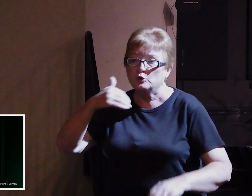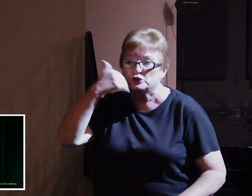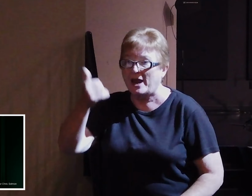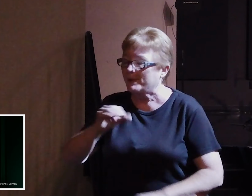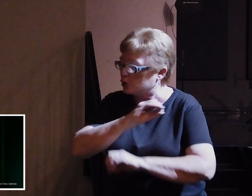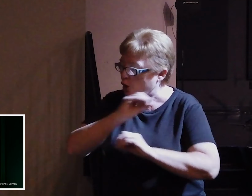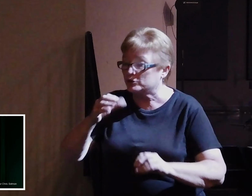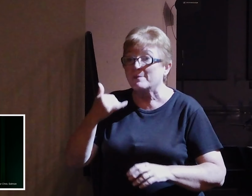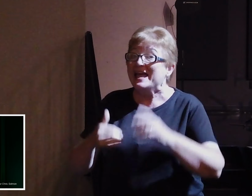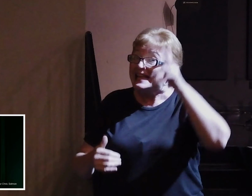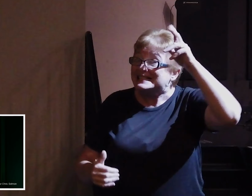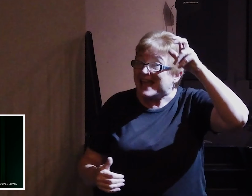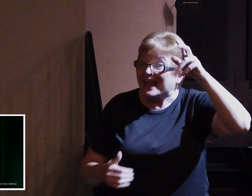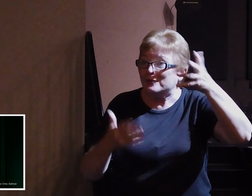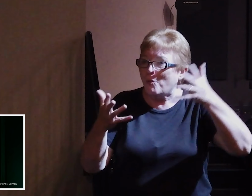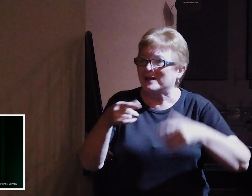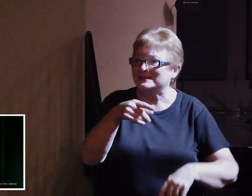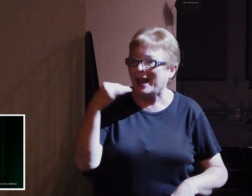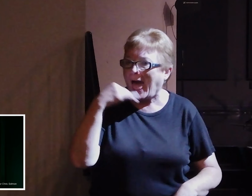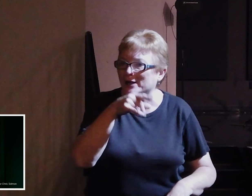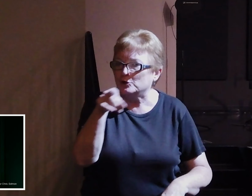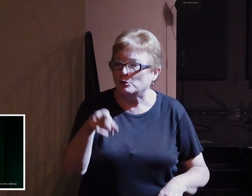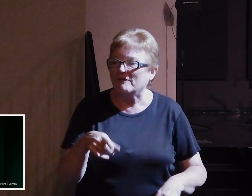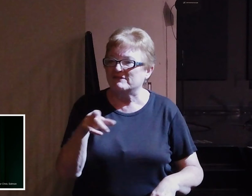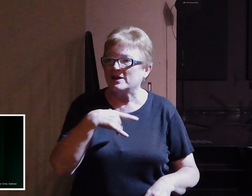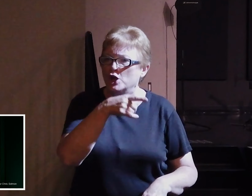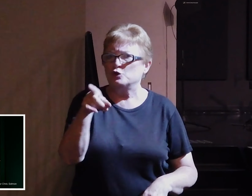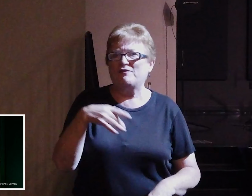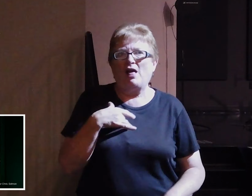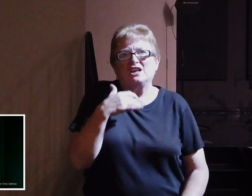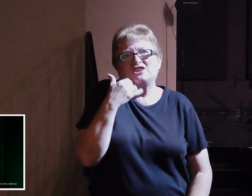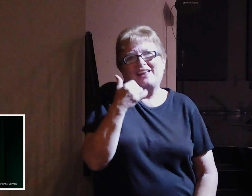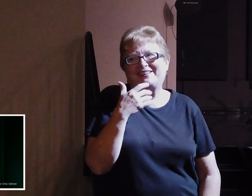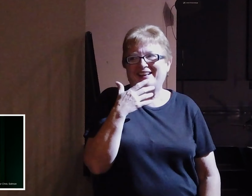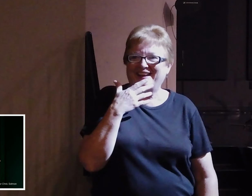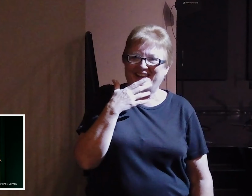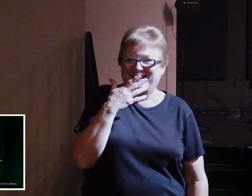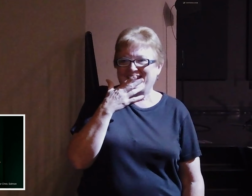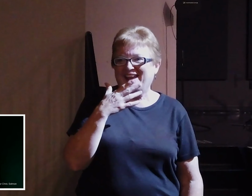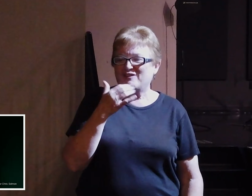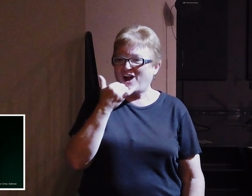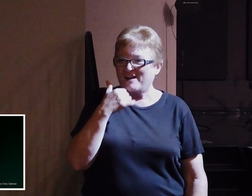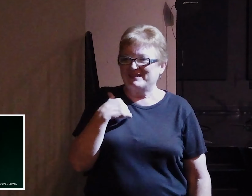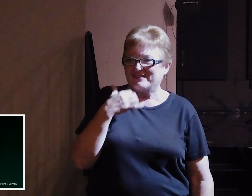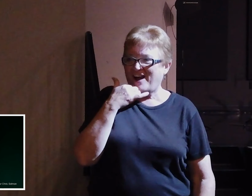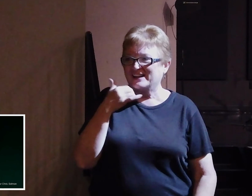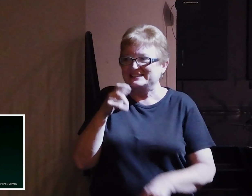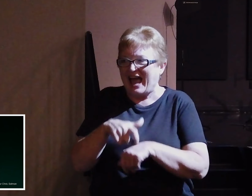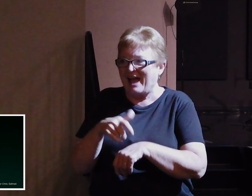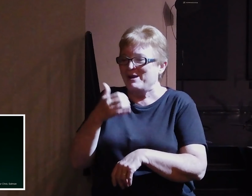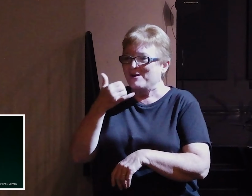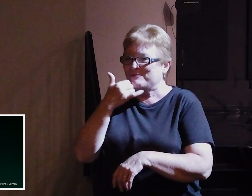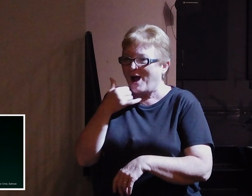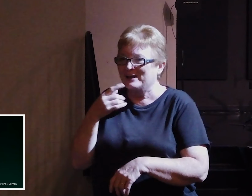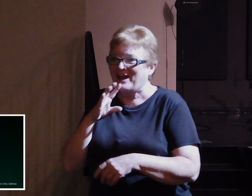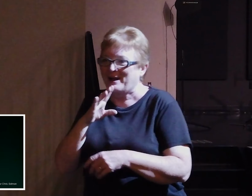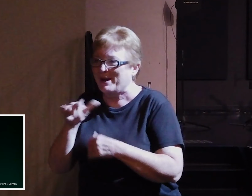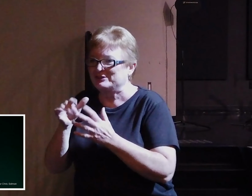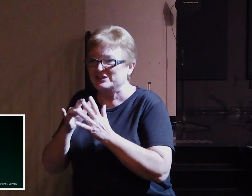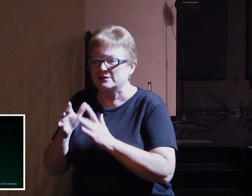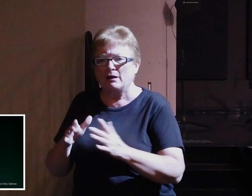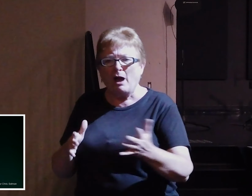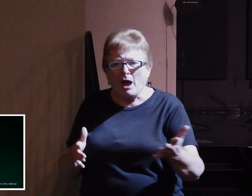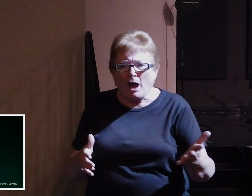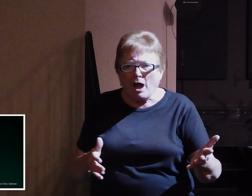Satan wants you to feel ashamed because he wants you to back down. Stop. Don't feel ashamed at all. Interesting that name